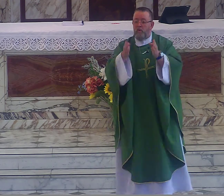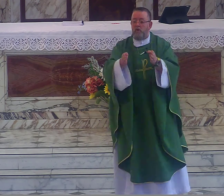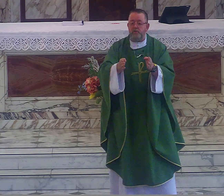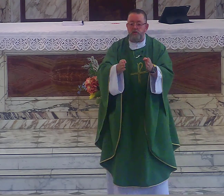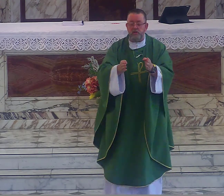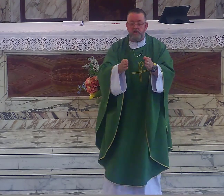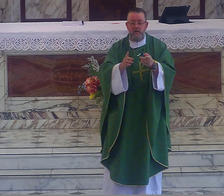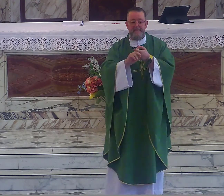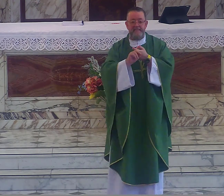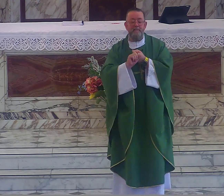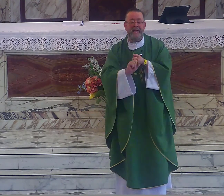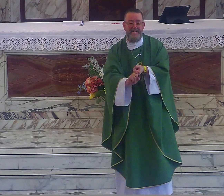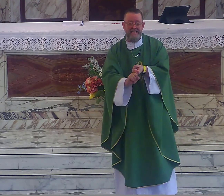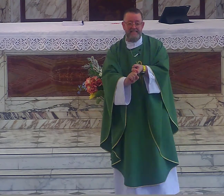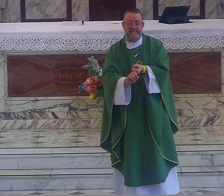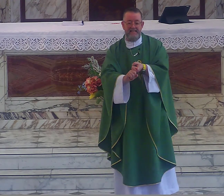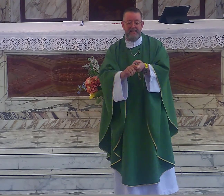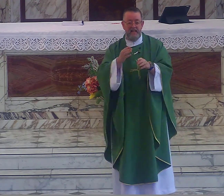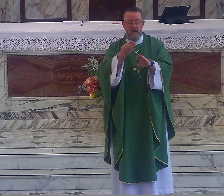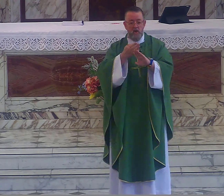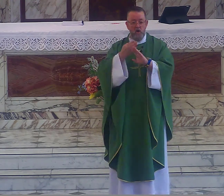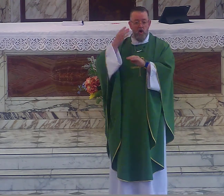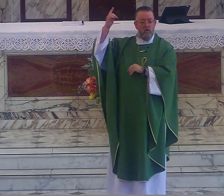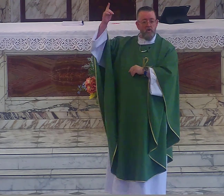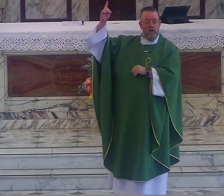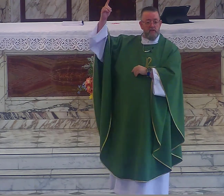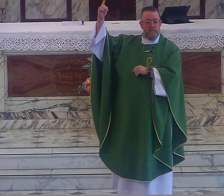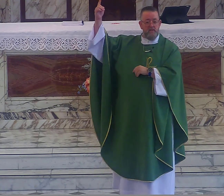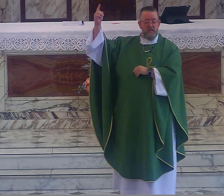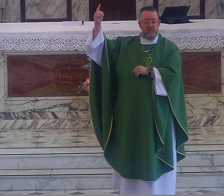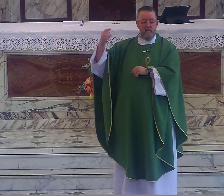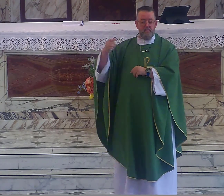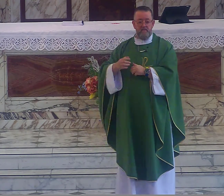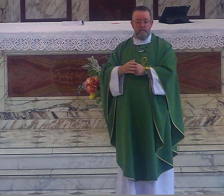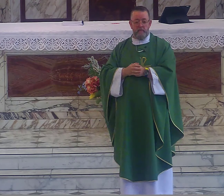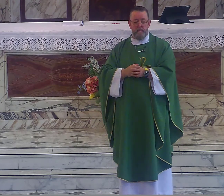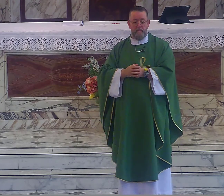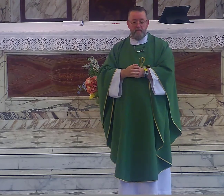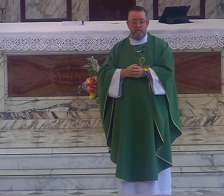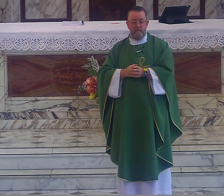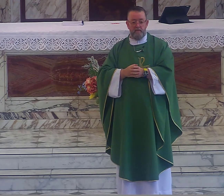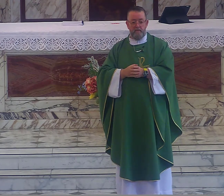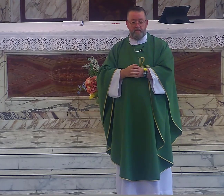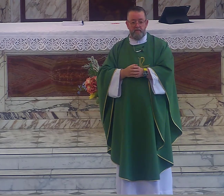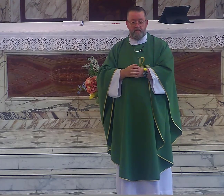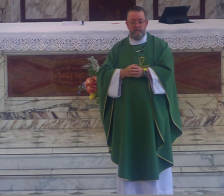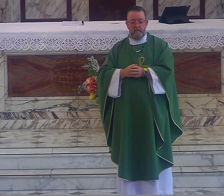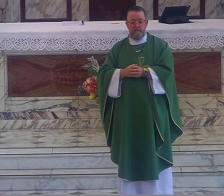We must depend on God Himself.